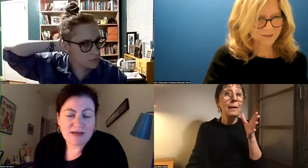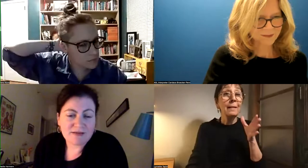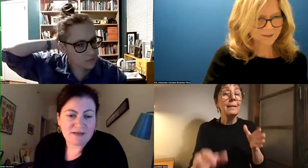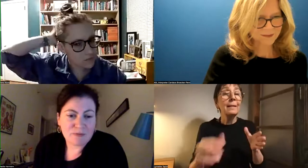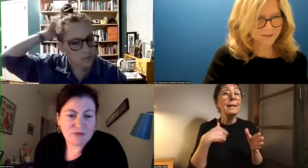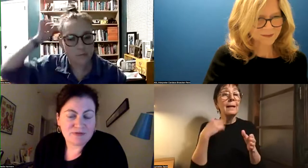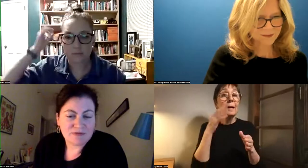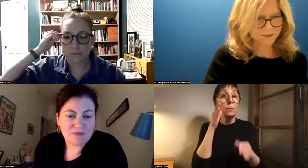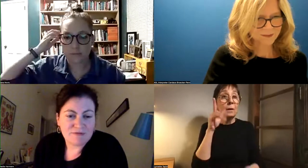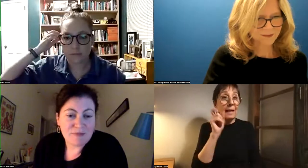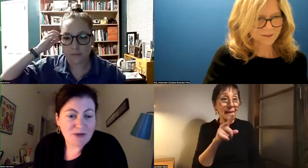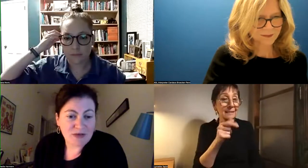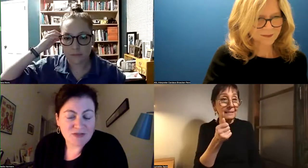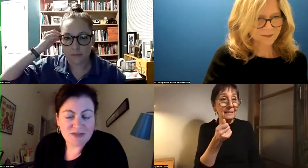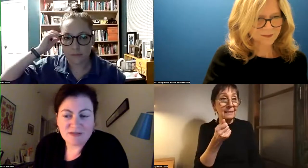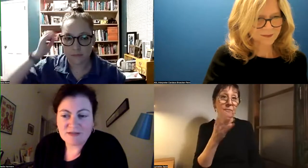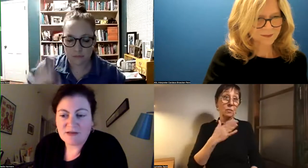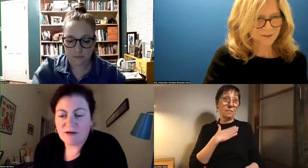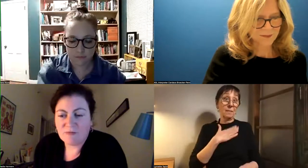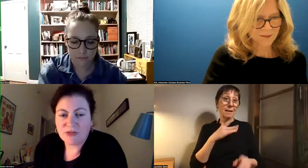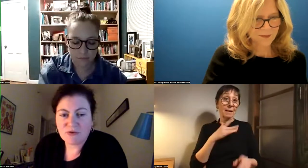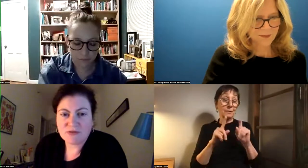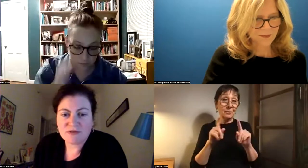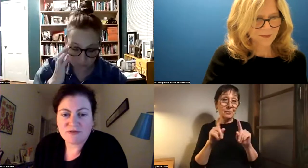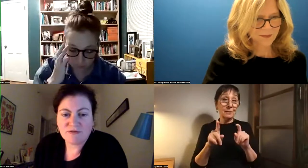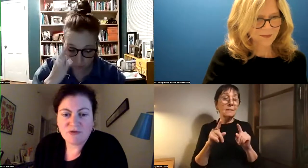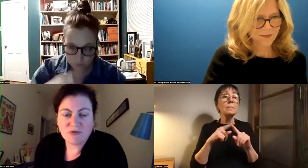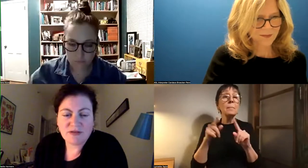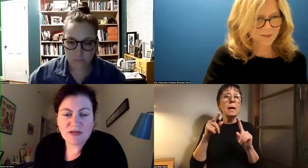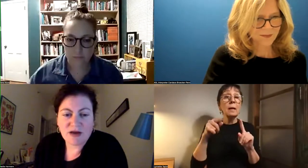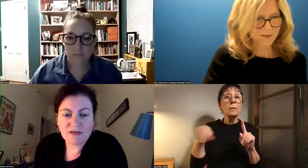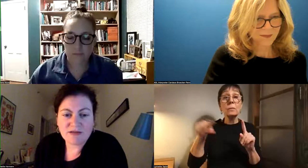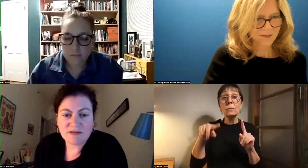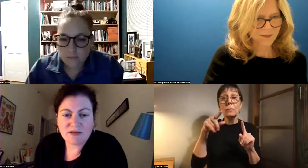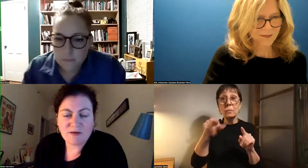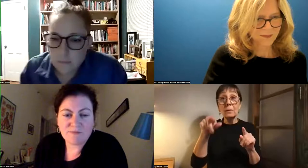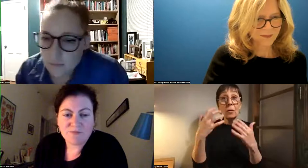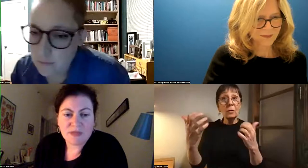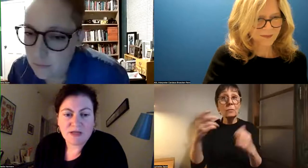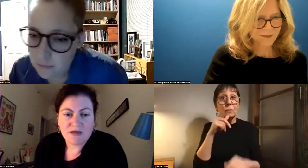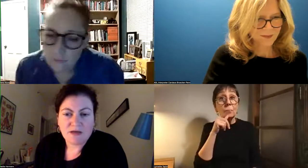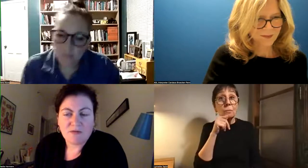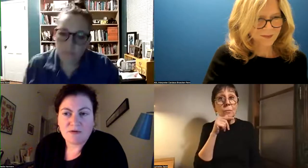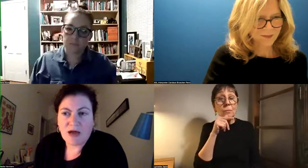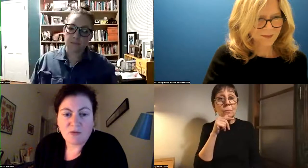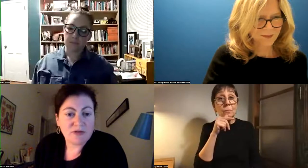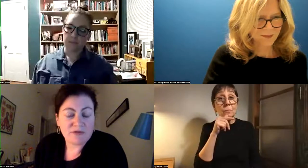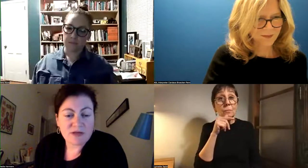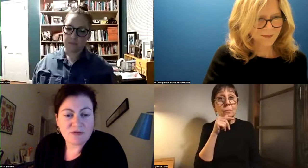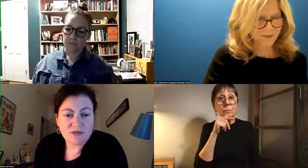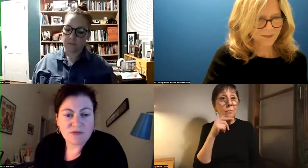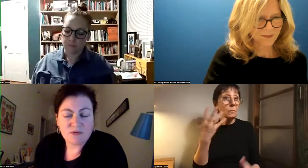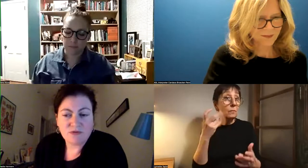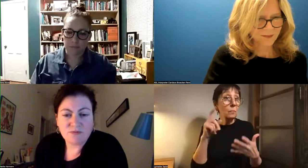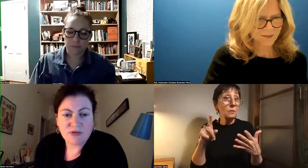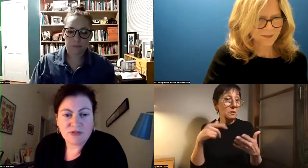I will ask a couple of my questions, but those of you in the audience, I will invite